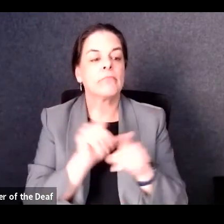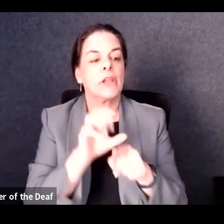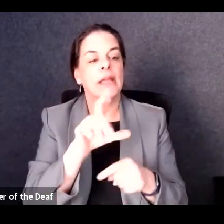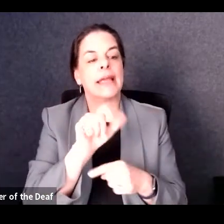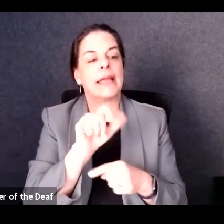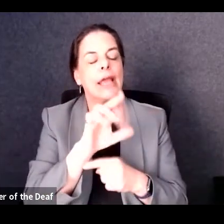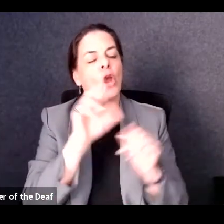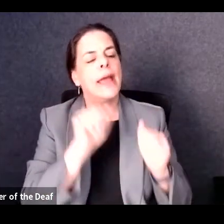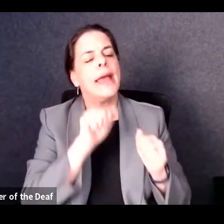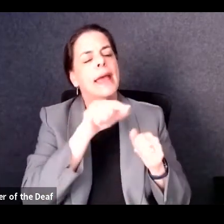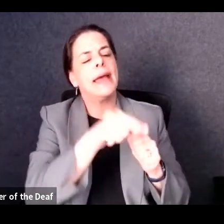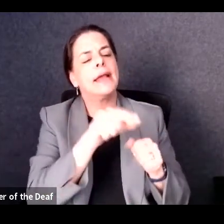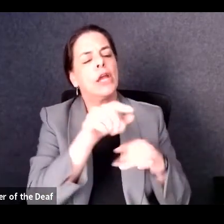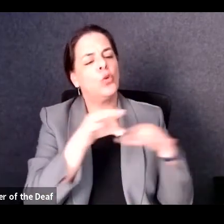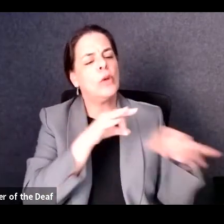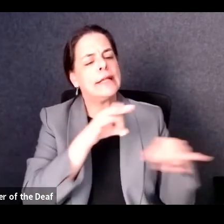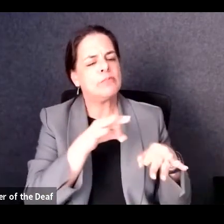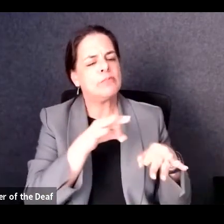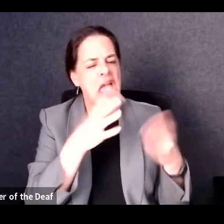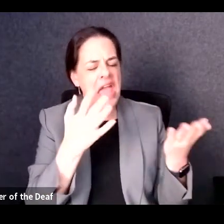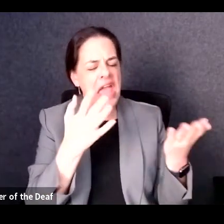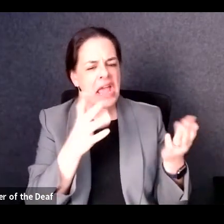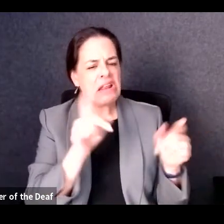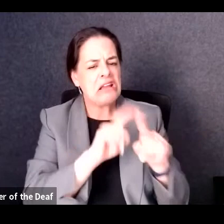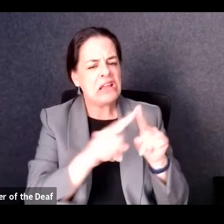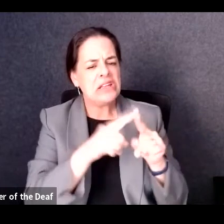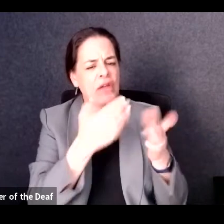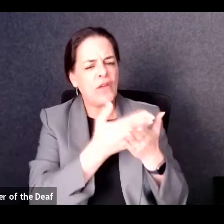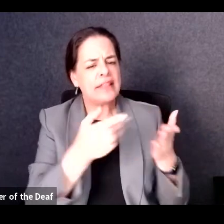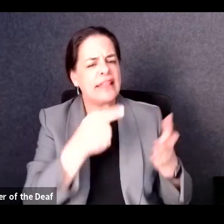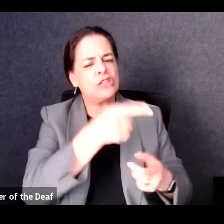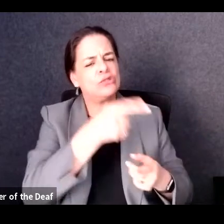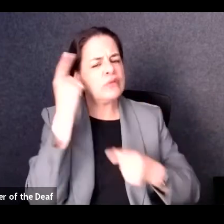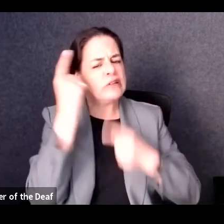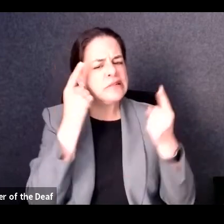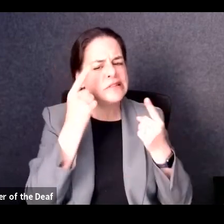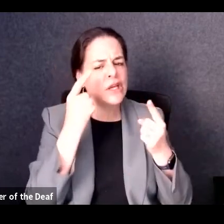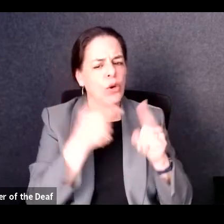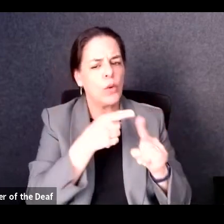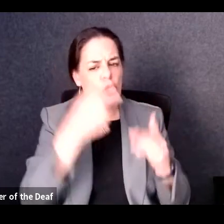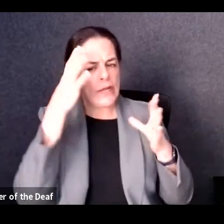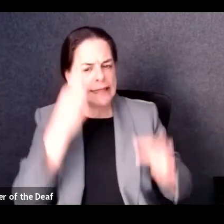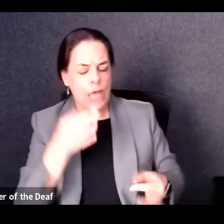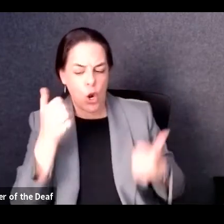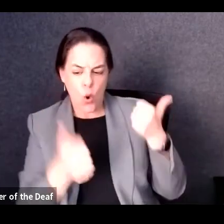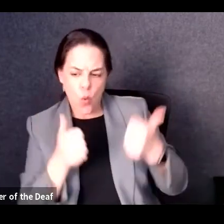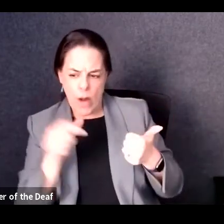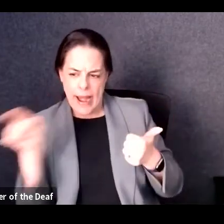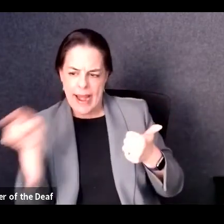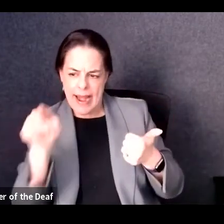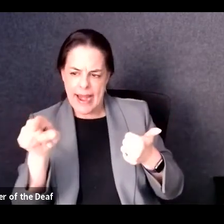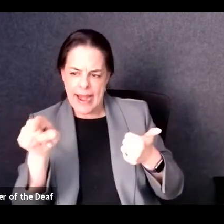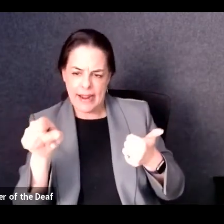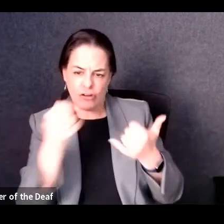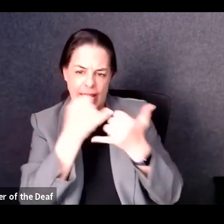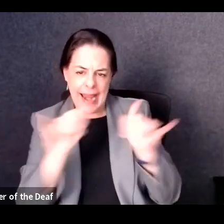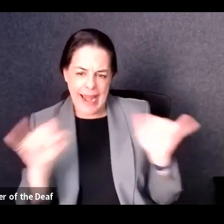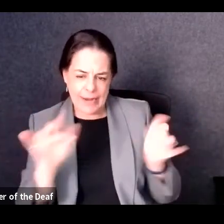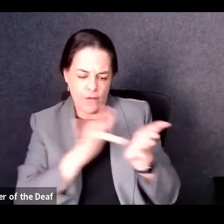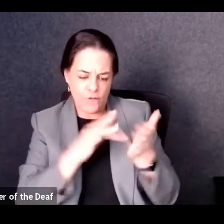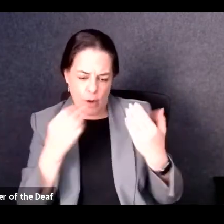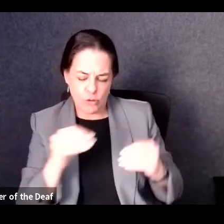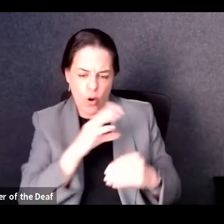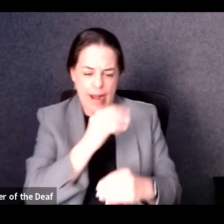with WUOT, can you explain what metrics and factors you take into account when deciding which independent pharmacies and clinics to